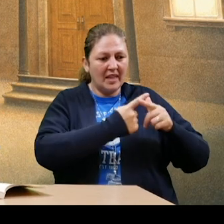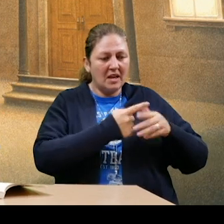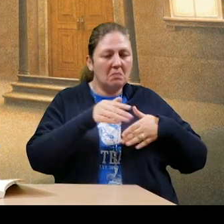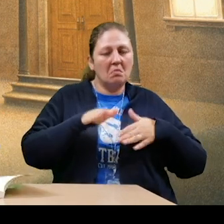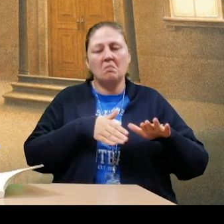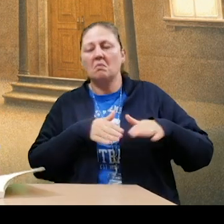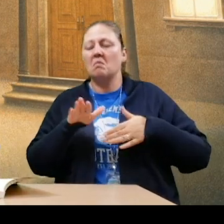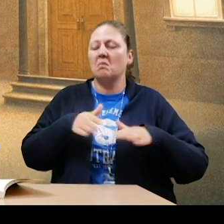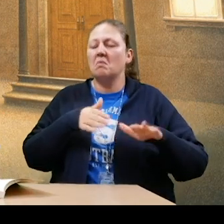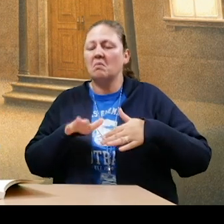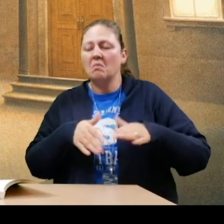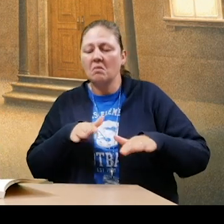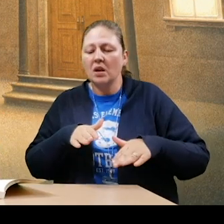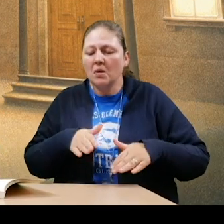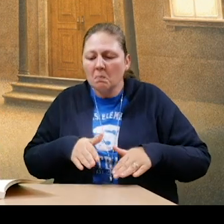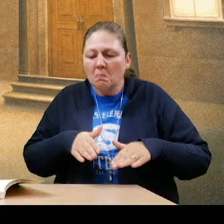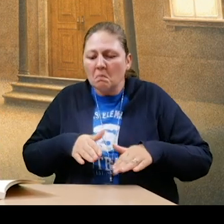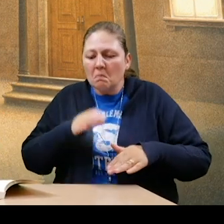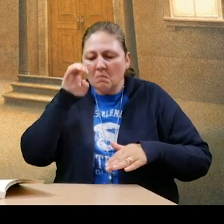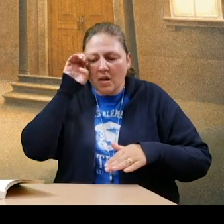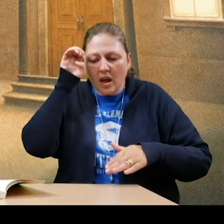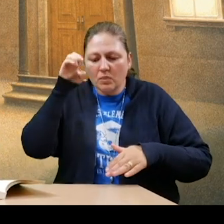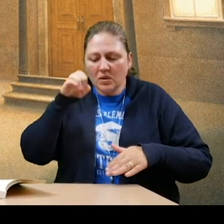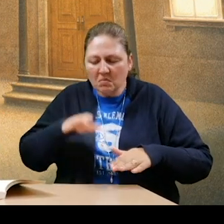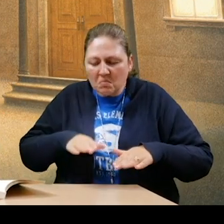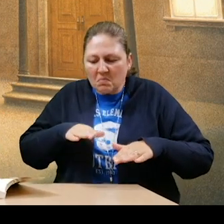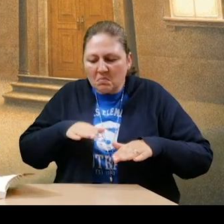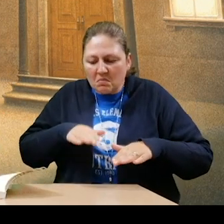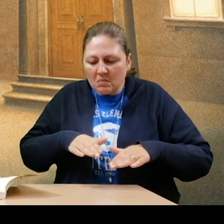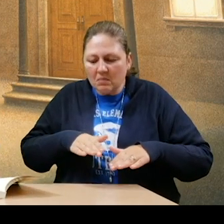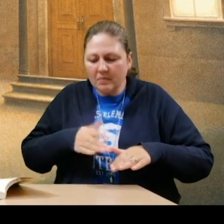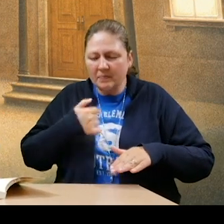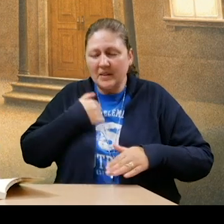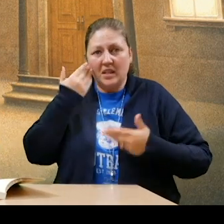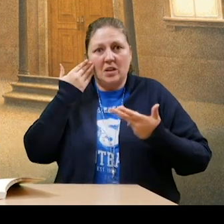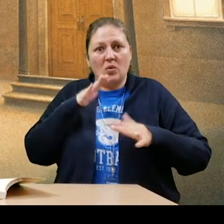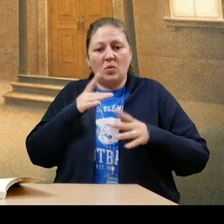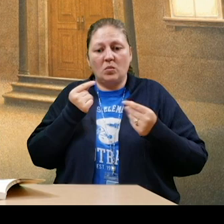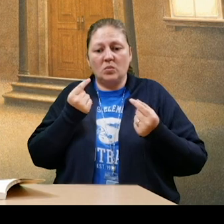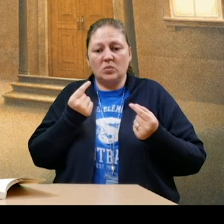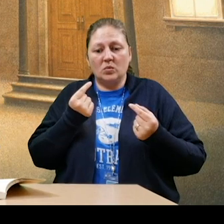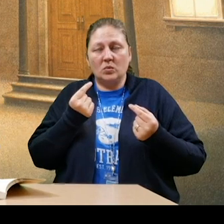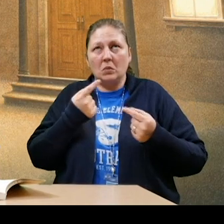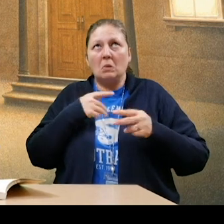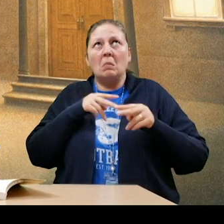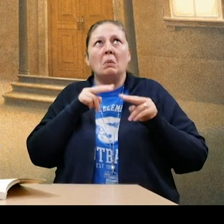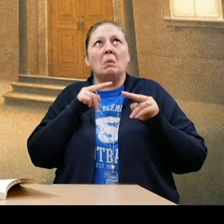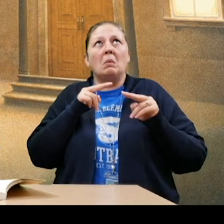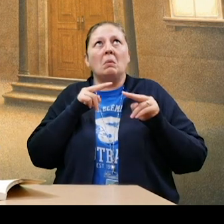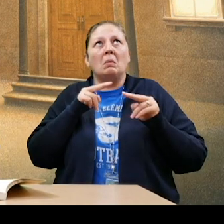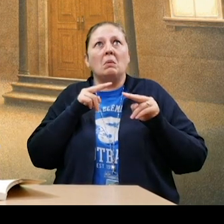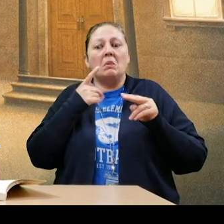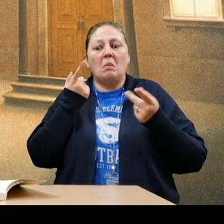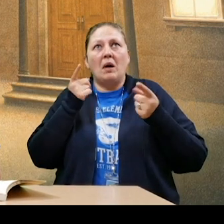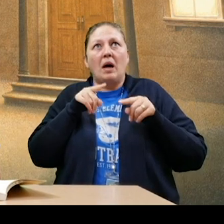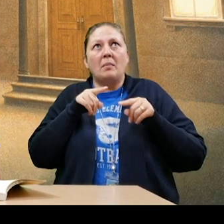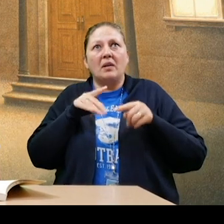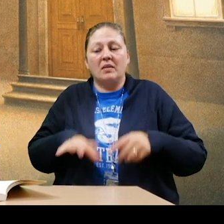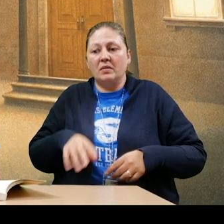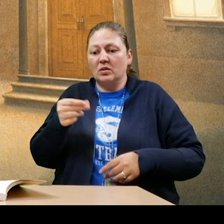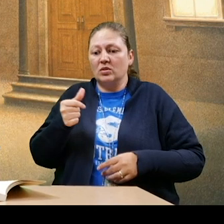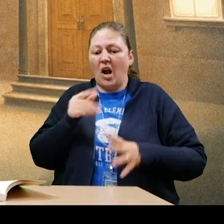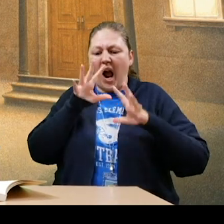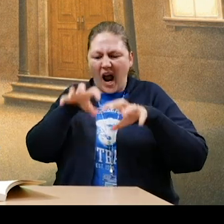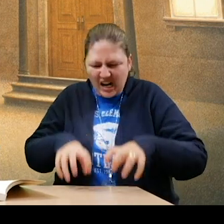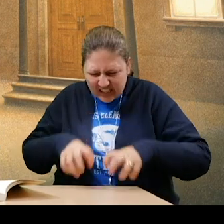over and sniffed Edward, and before Edward even had time to consider the implications of being sniffed by a dog, he was